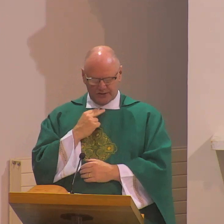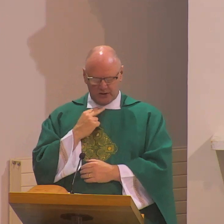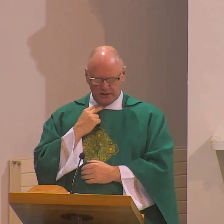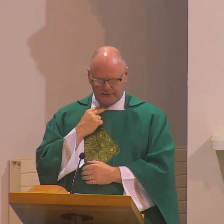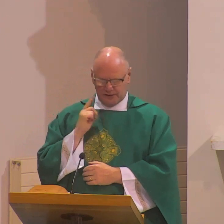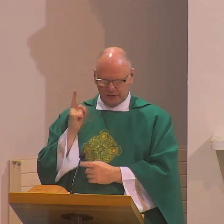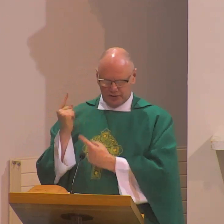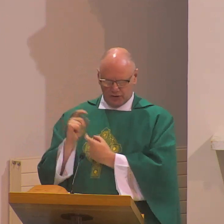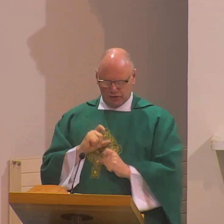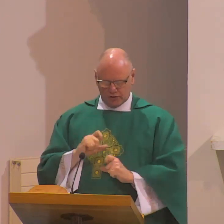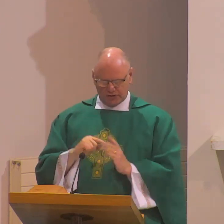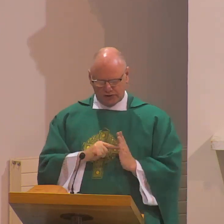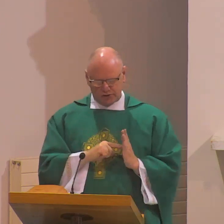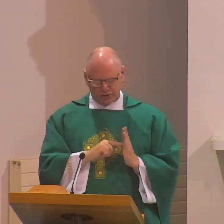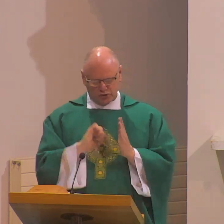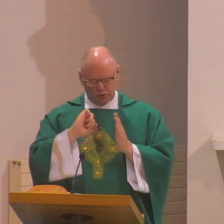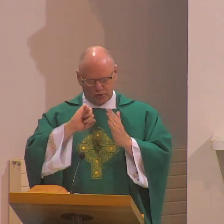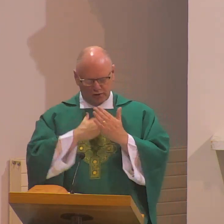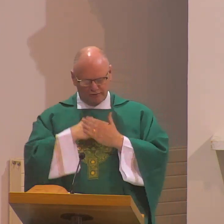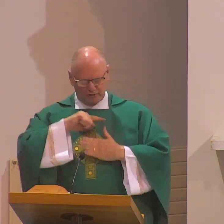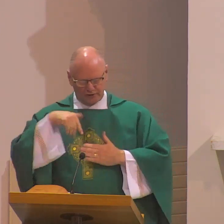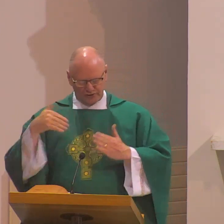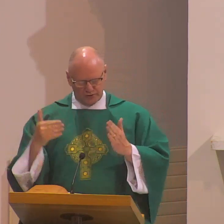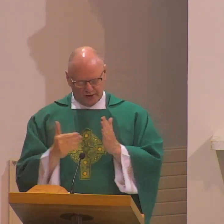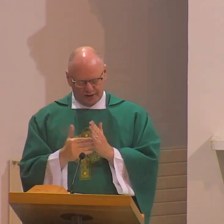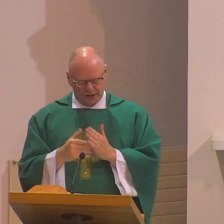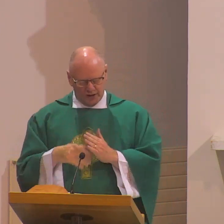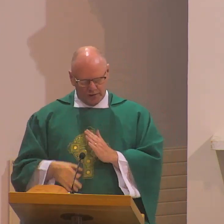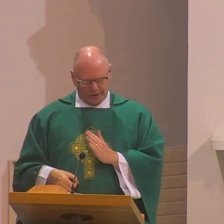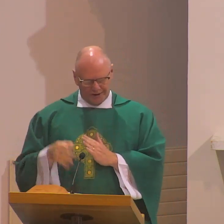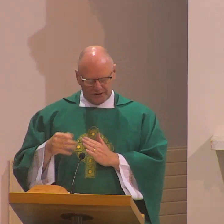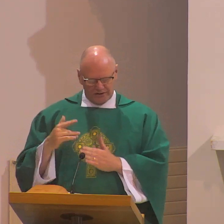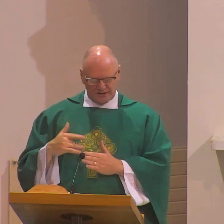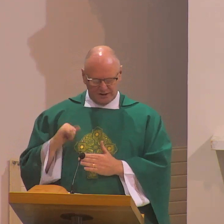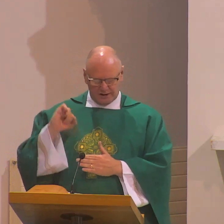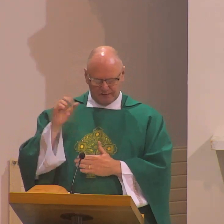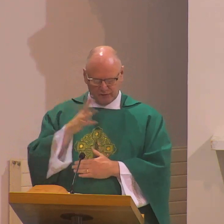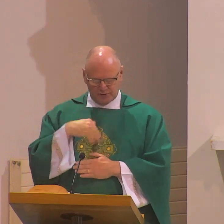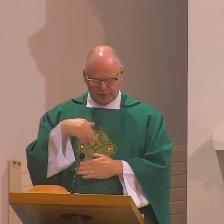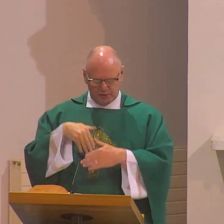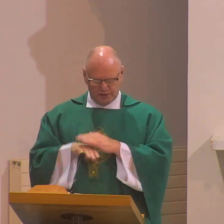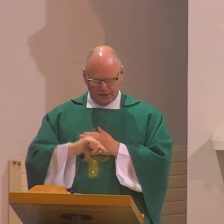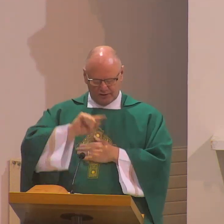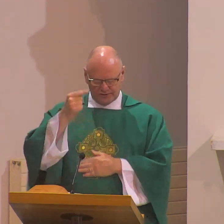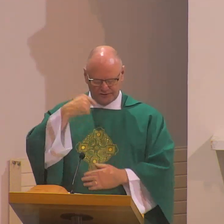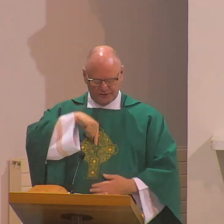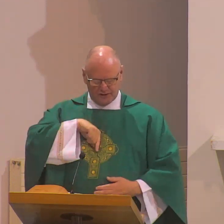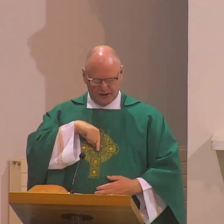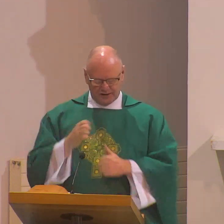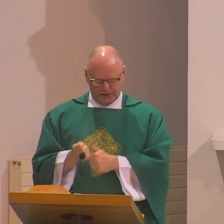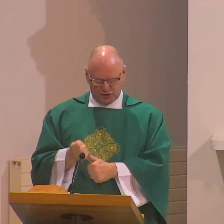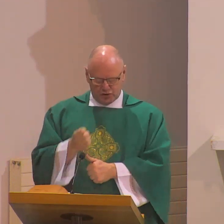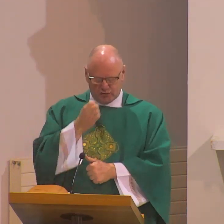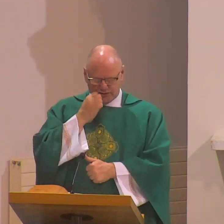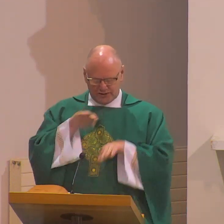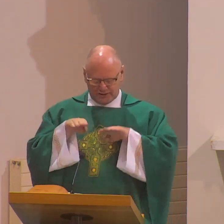Despite our failures, you continue to show your love for us today by increasing the life of your Spirit in us at